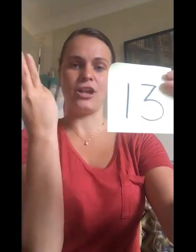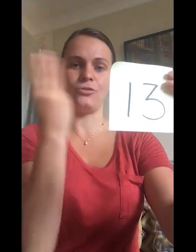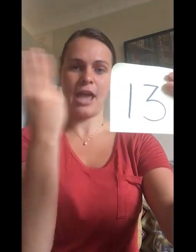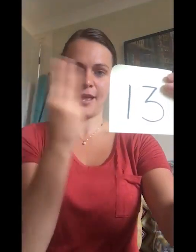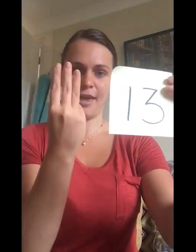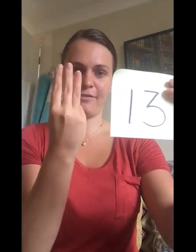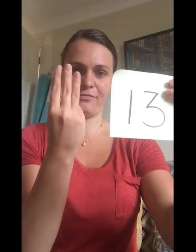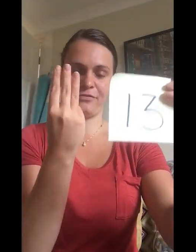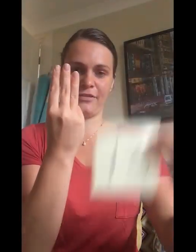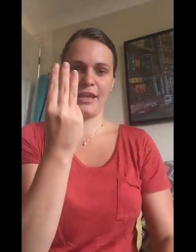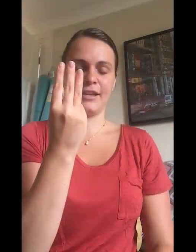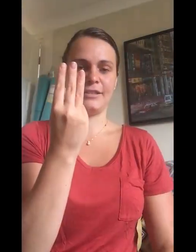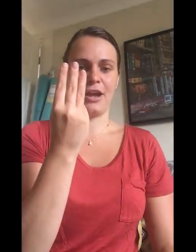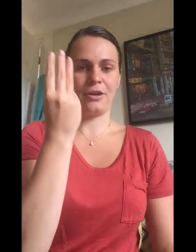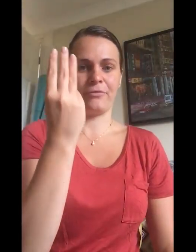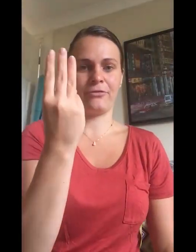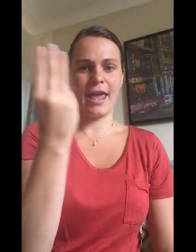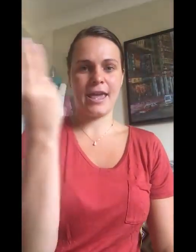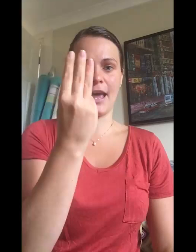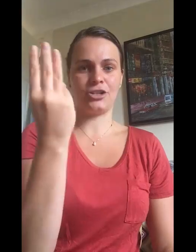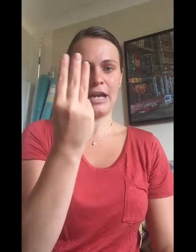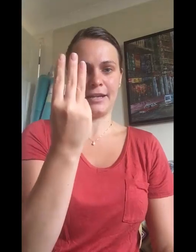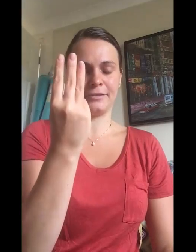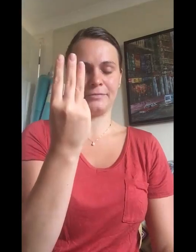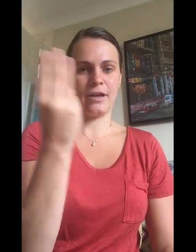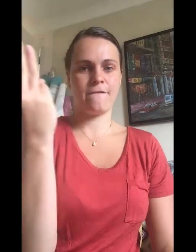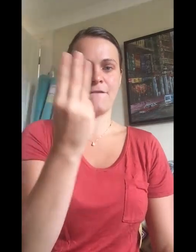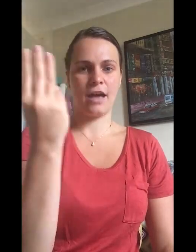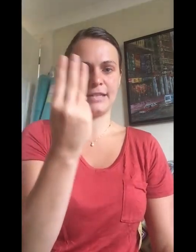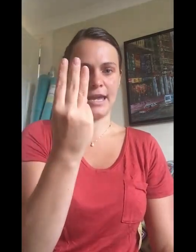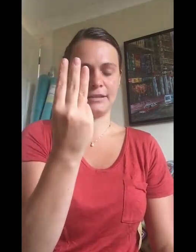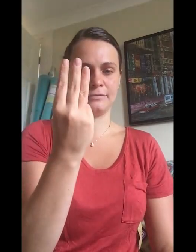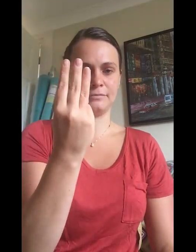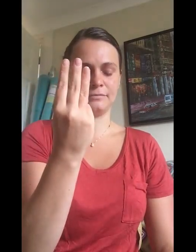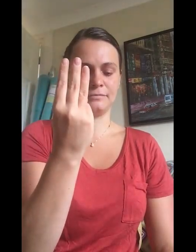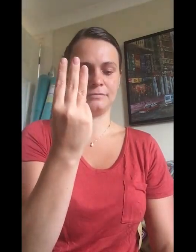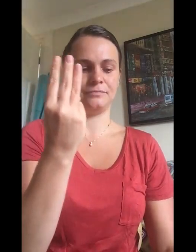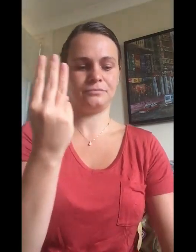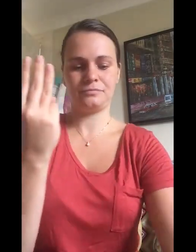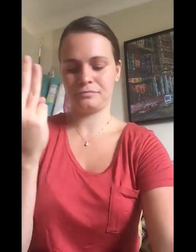you shake it. So number 3, shake. 13.